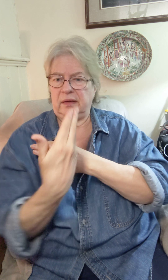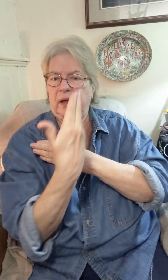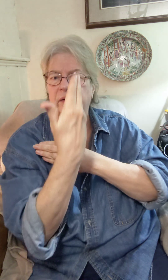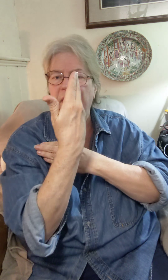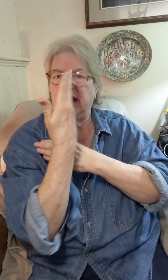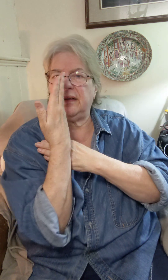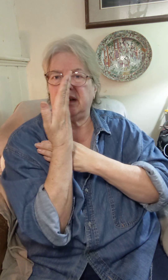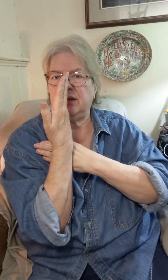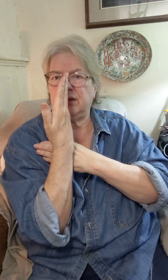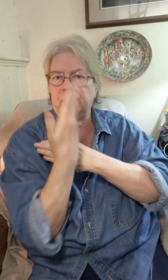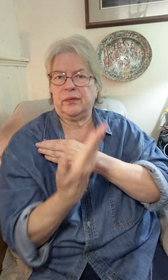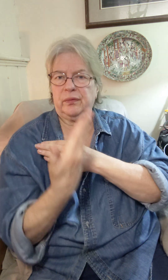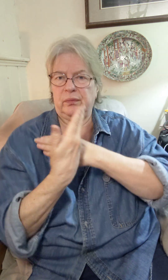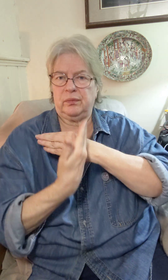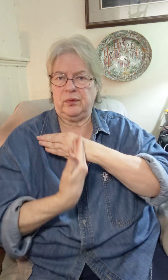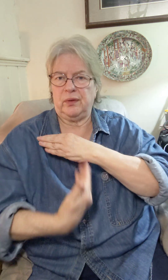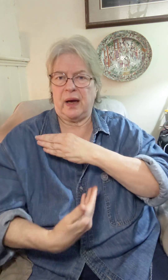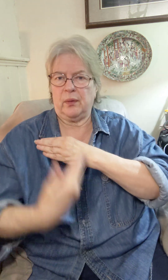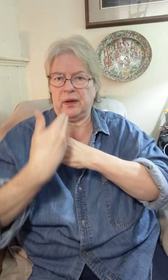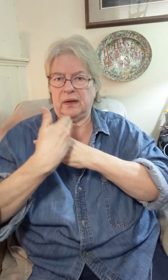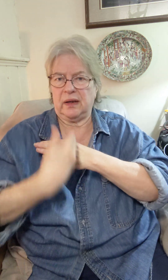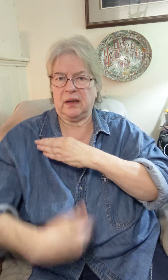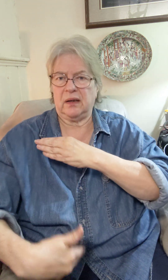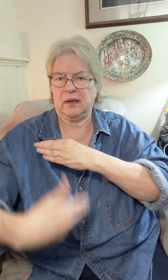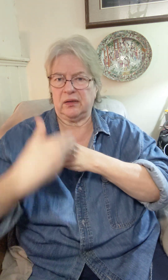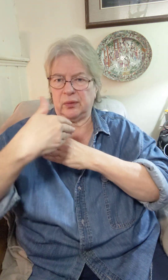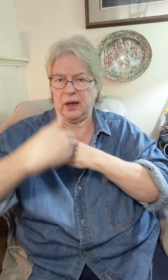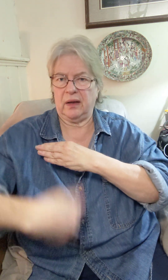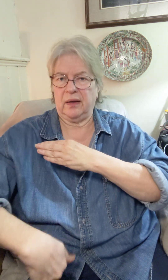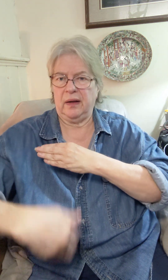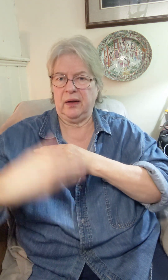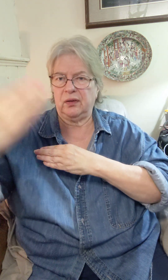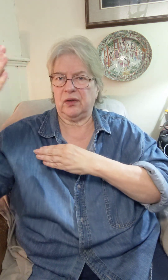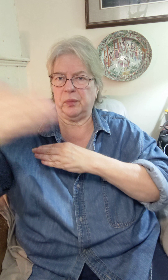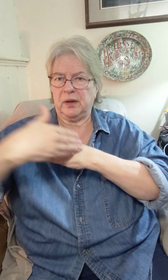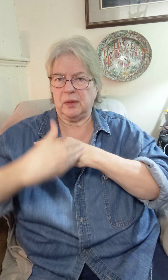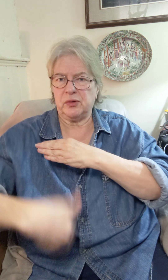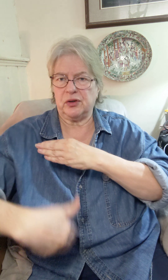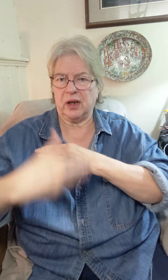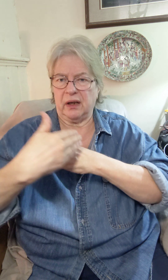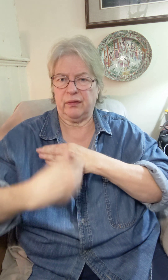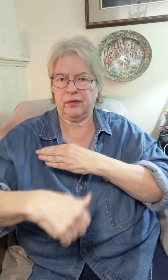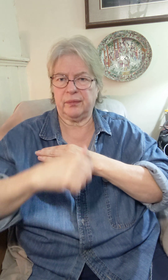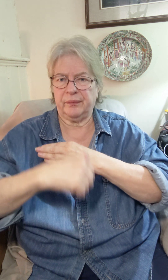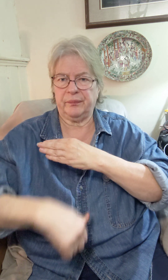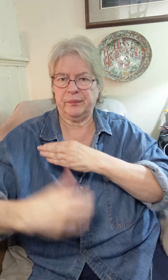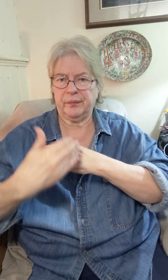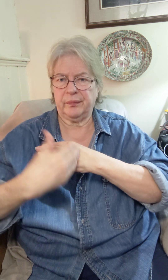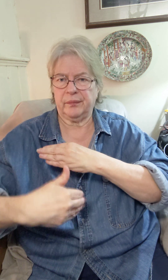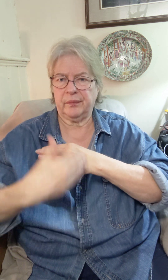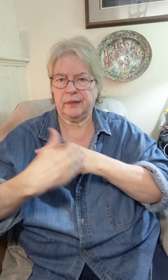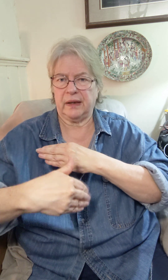take their hand and they sort of do that with it, and they cut it this way. So this becomes your knife, like